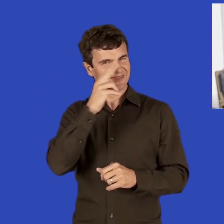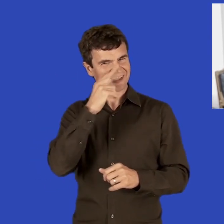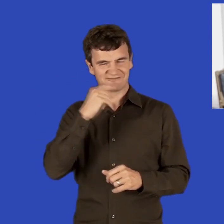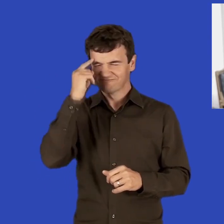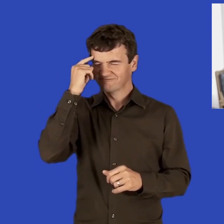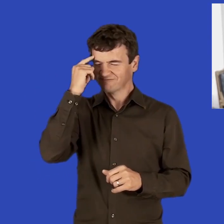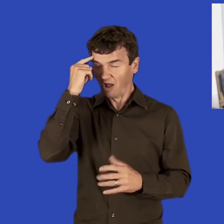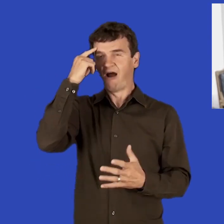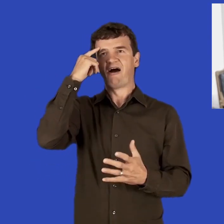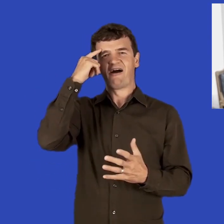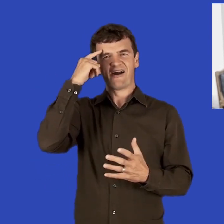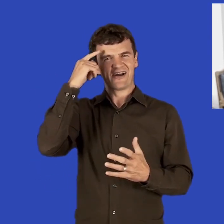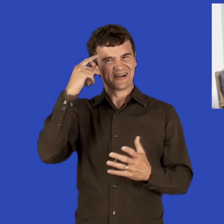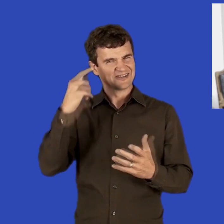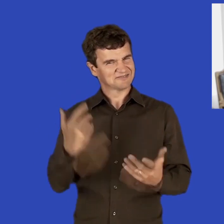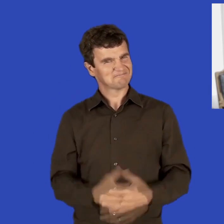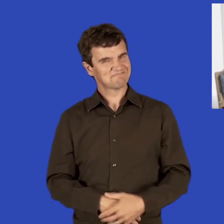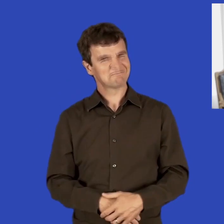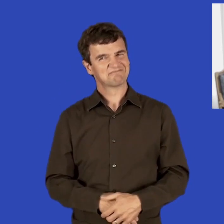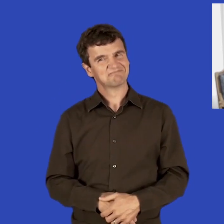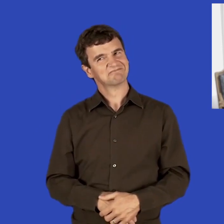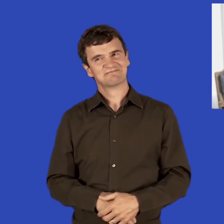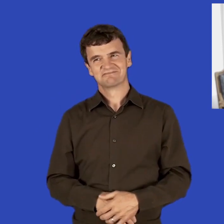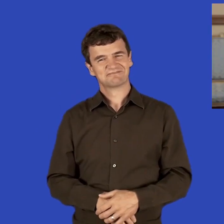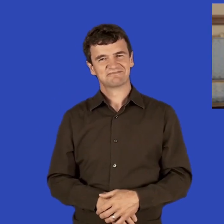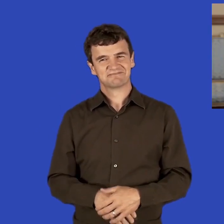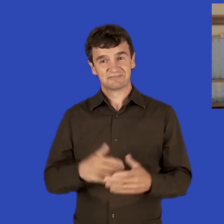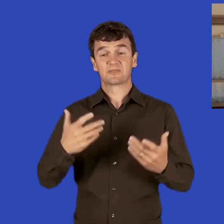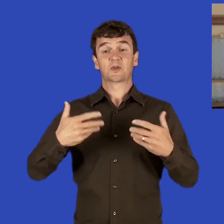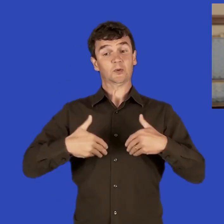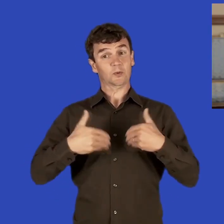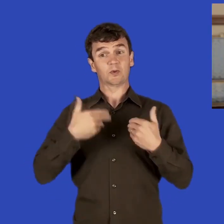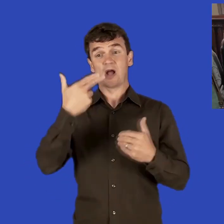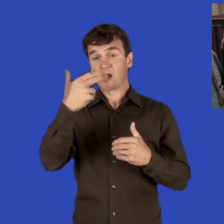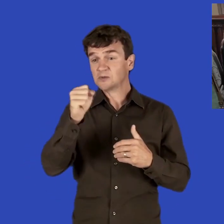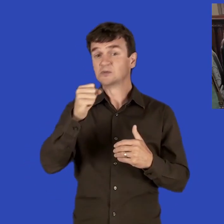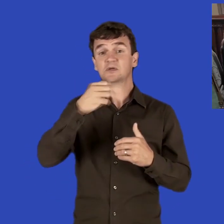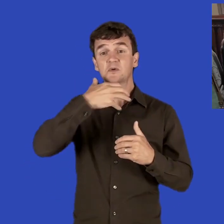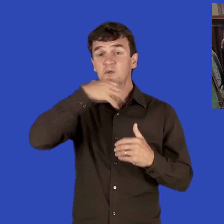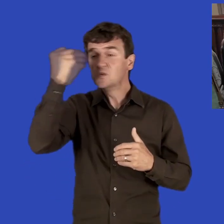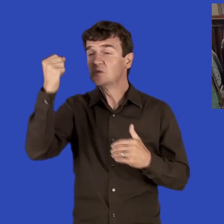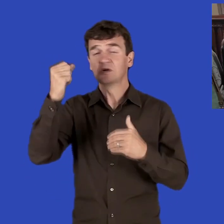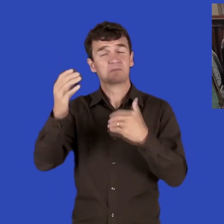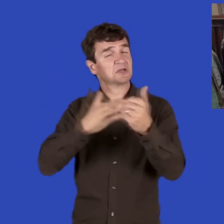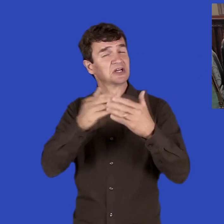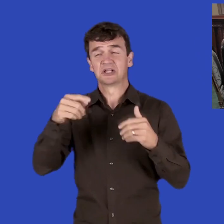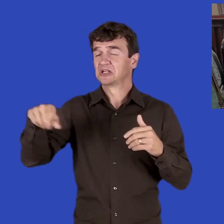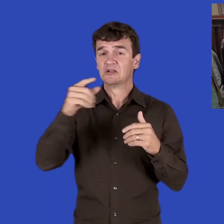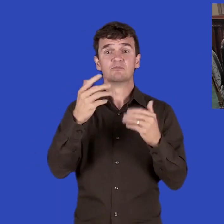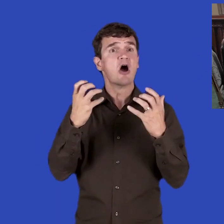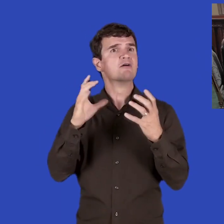5th, 2007. And yet there was that piece of advice that I held on to. The reality